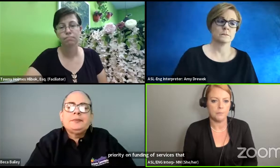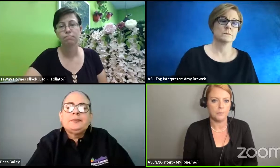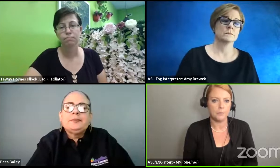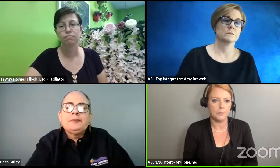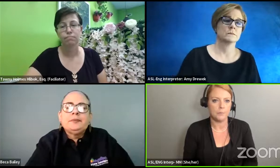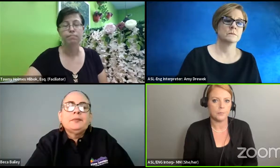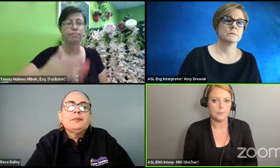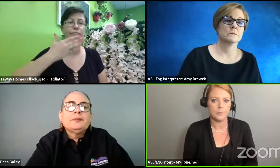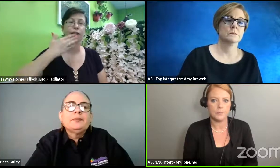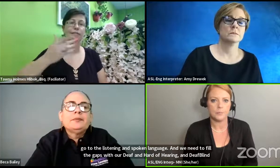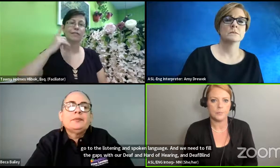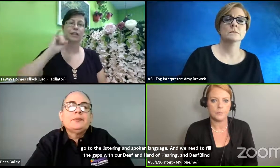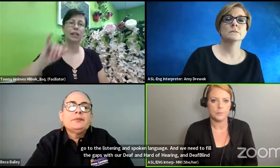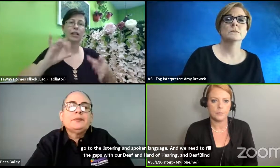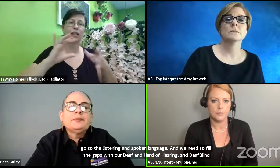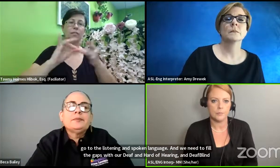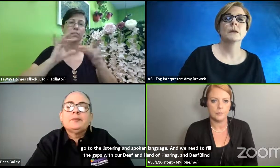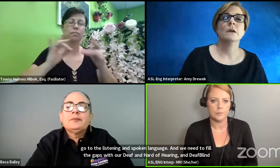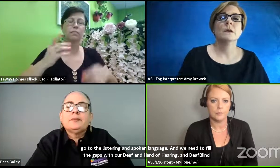backgrounds.